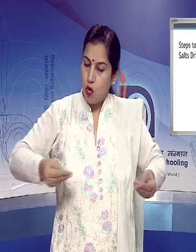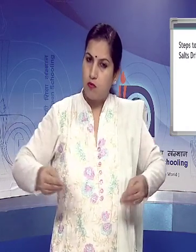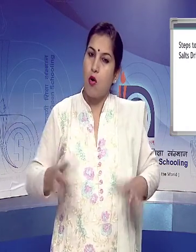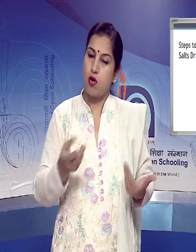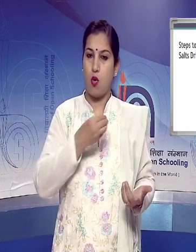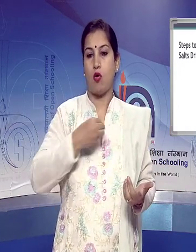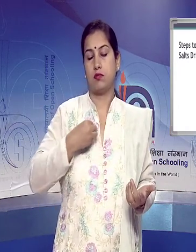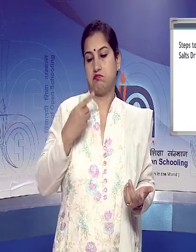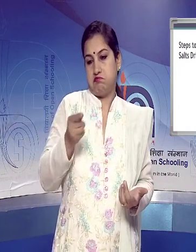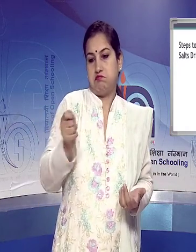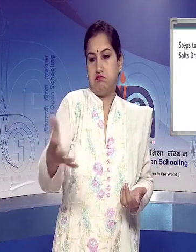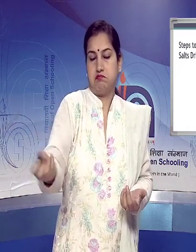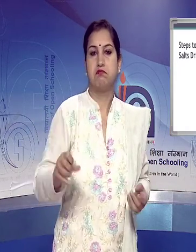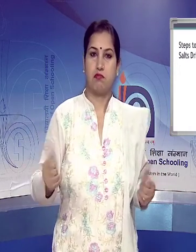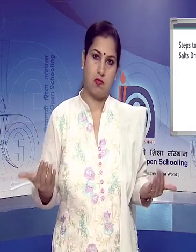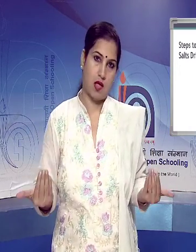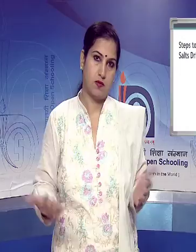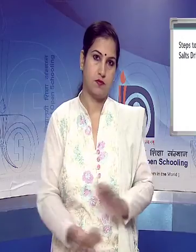or hospitals.